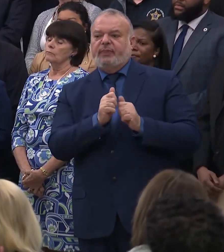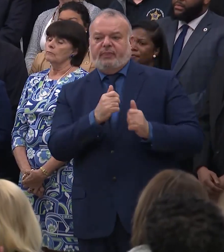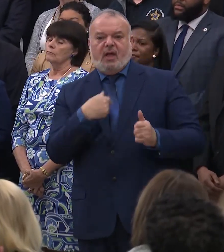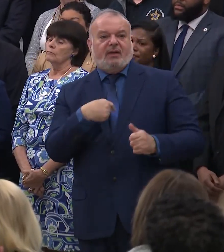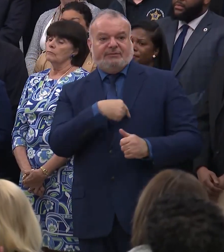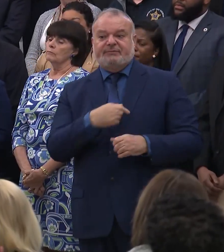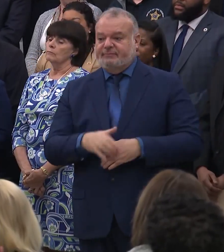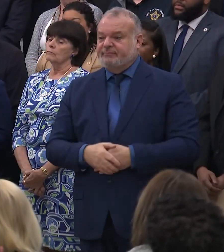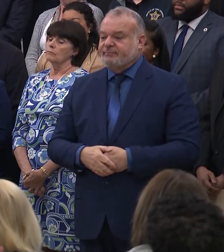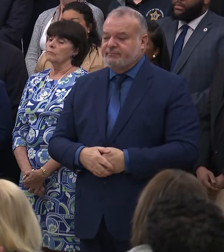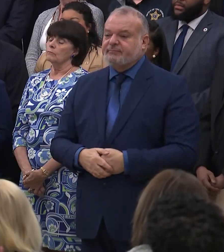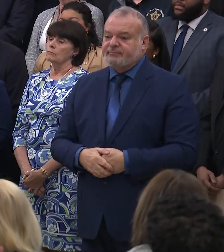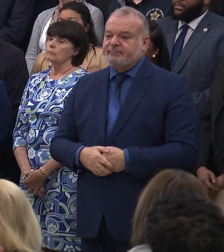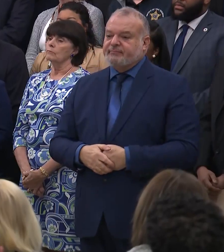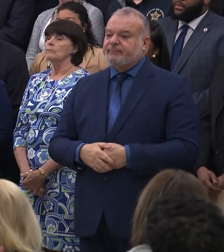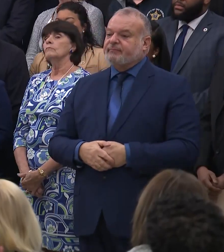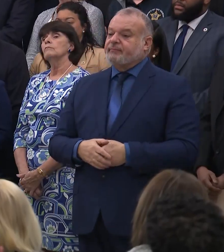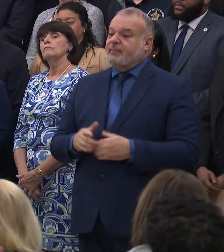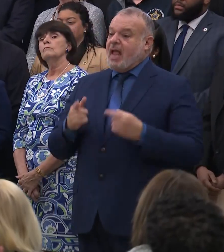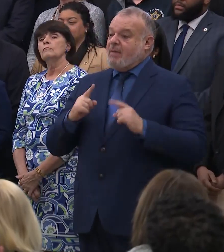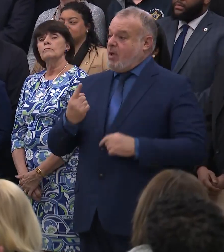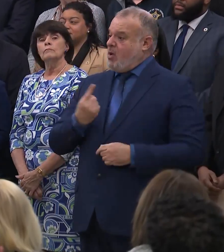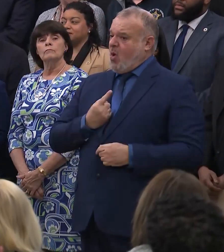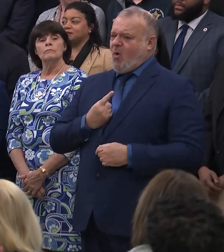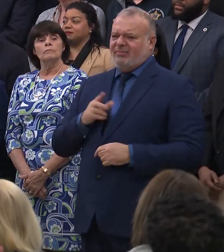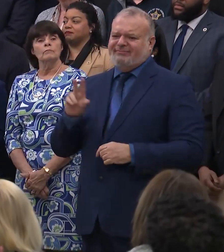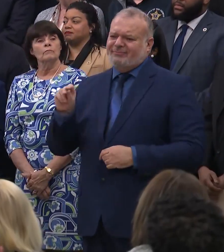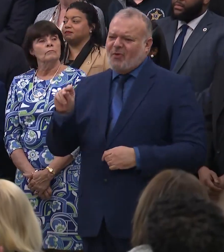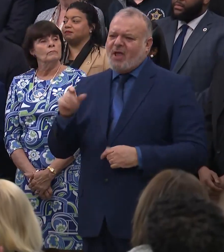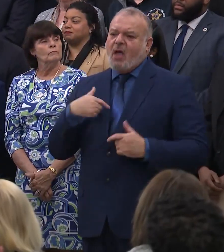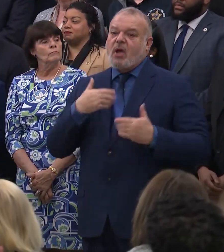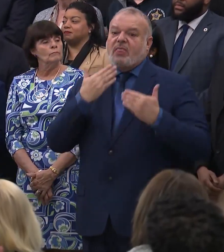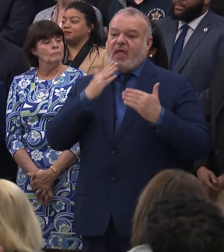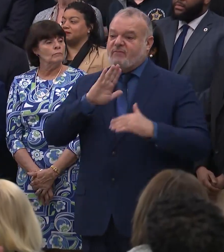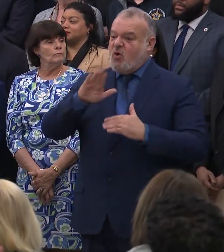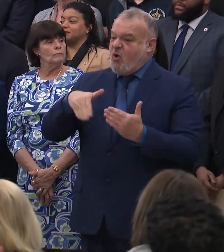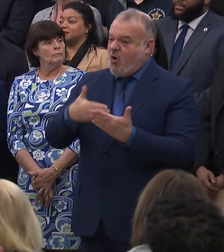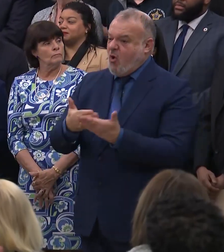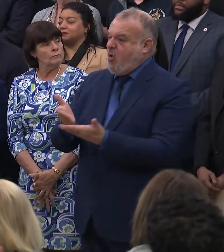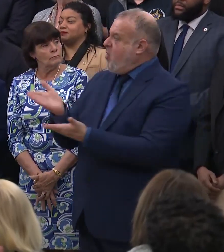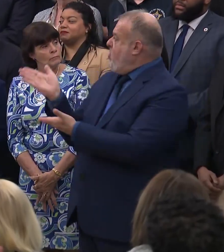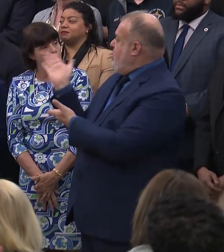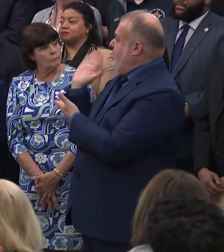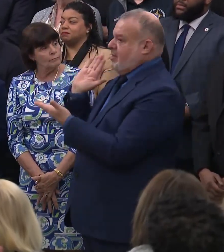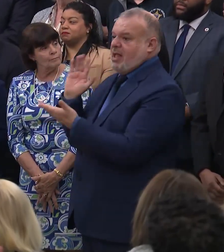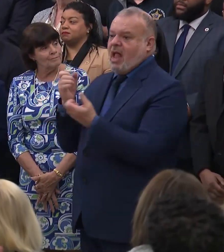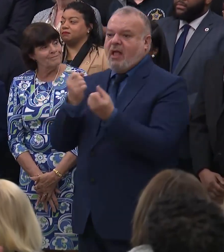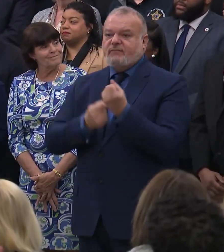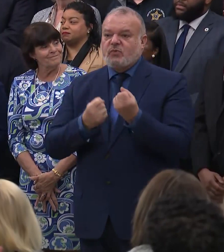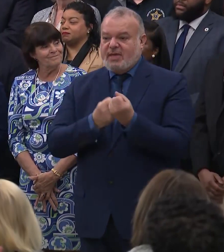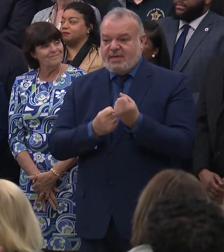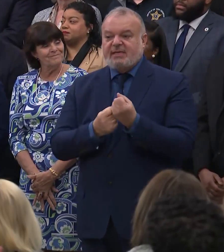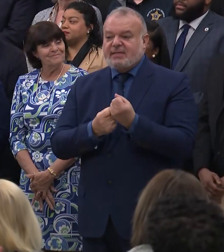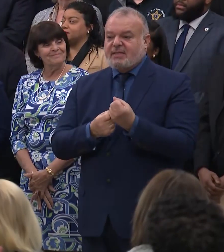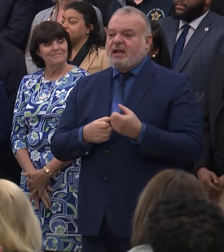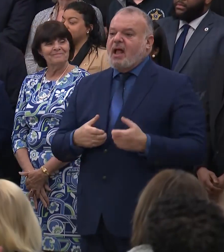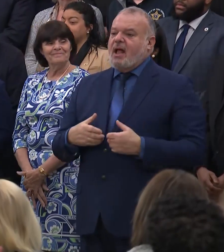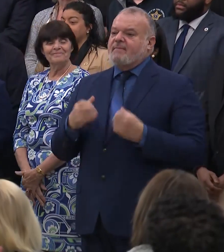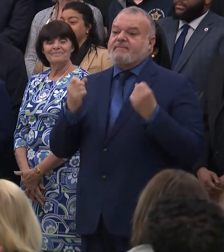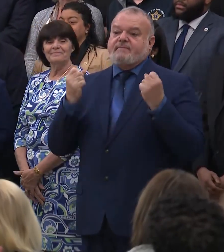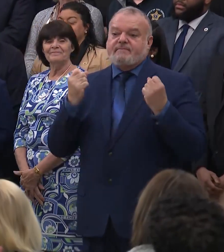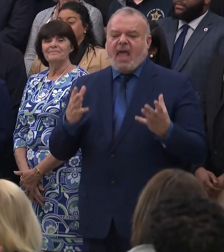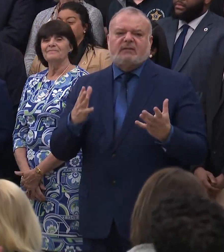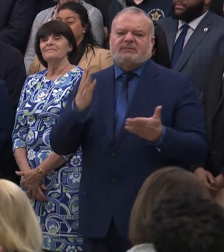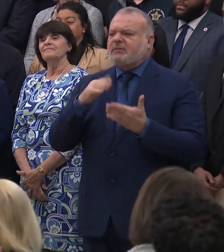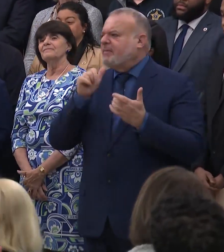want to thank all of the advocates who are here in this space and those, frankly, who are not here, policymakers,